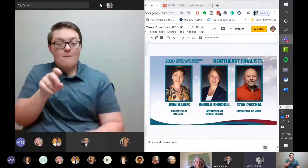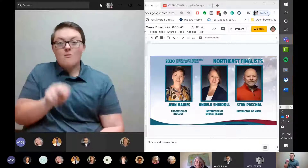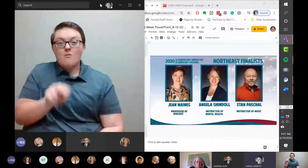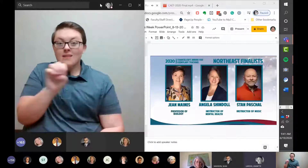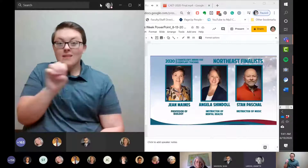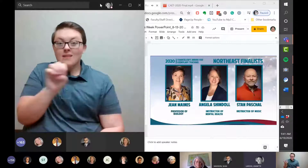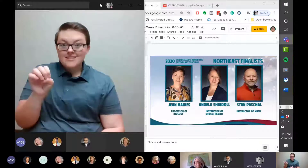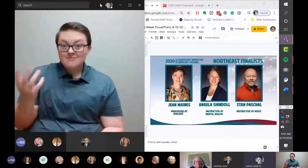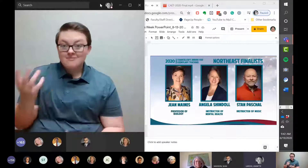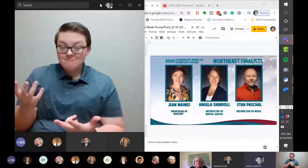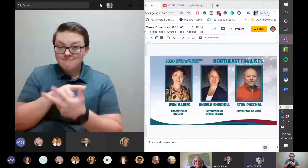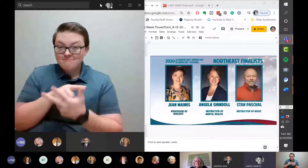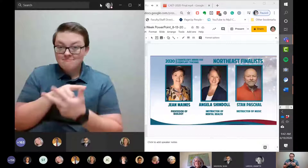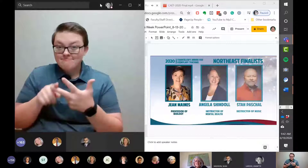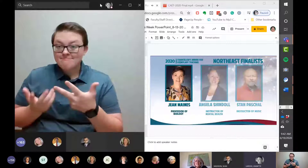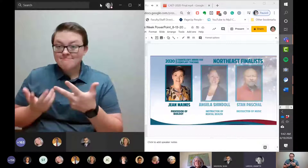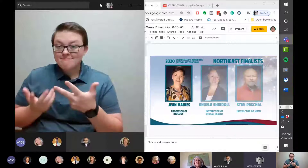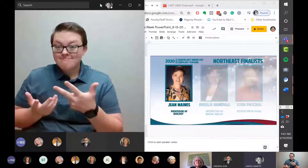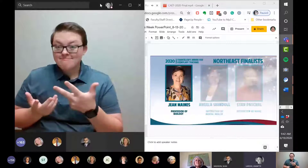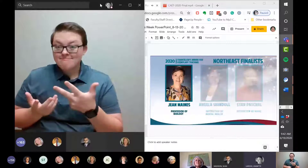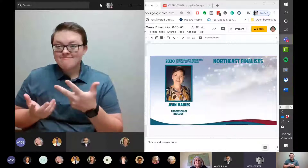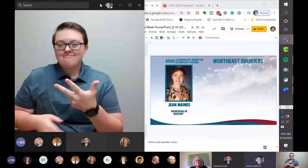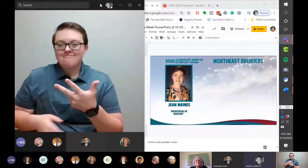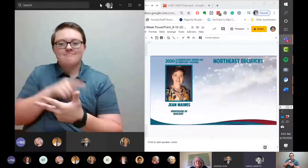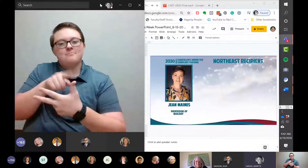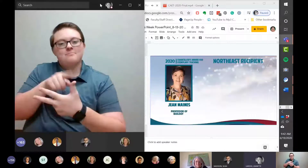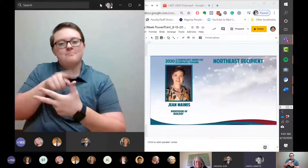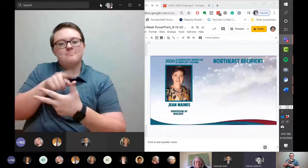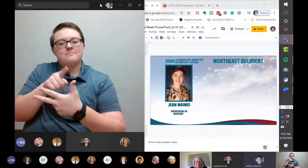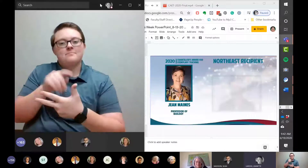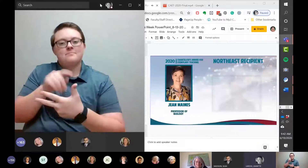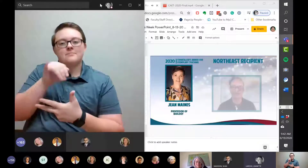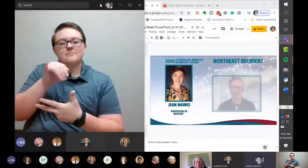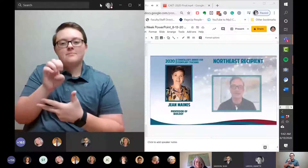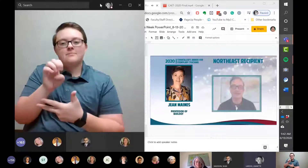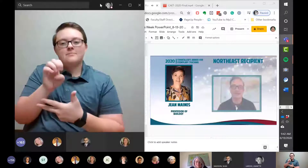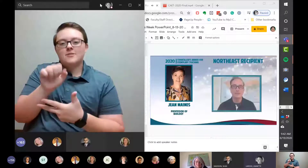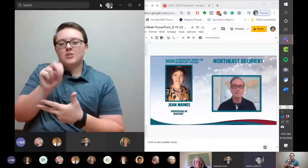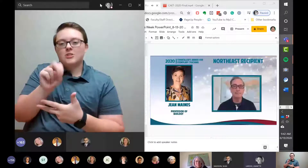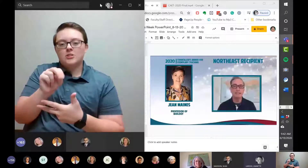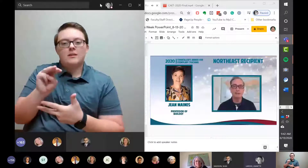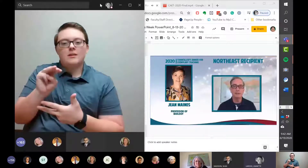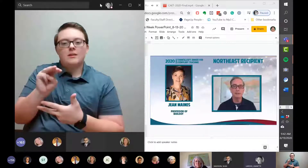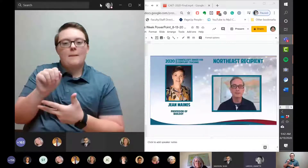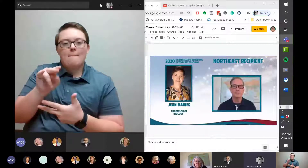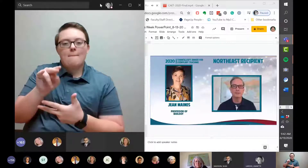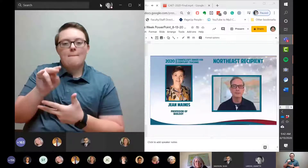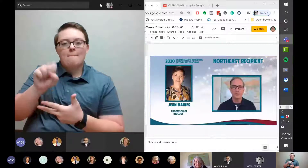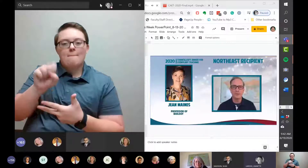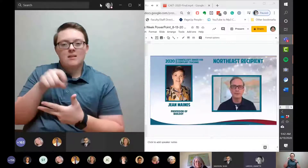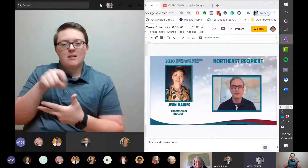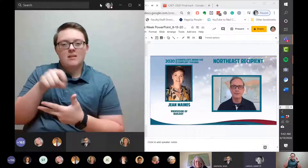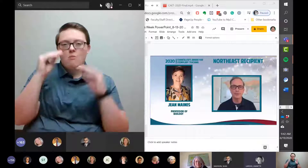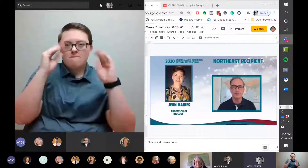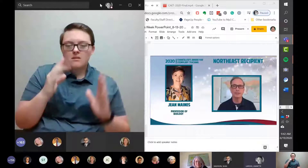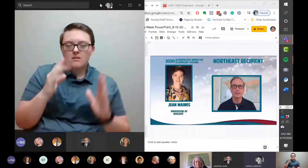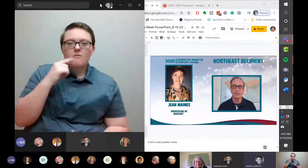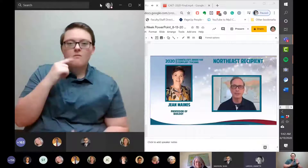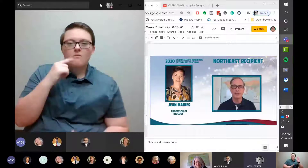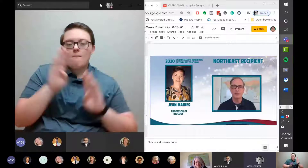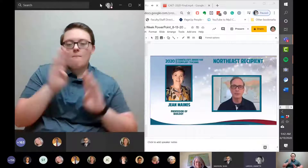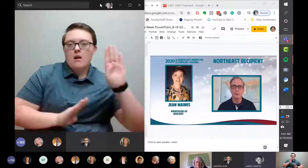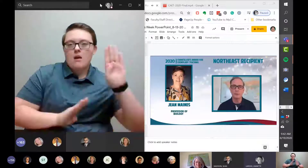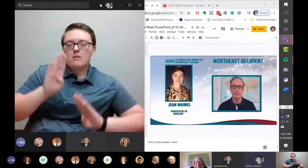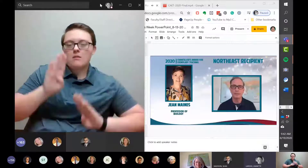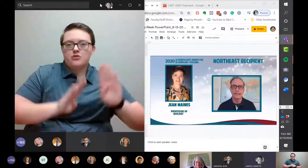is Dr. Jean Maines, Professor of Biology. Jean Maines serves as the driving force